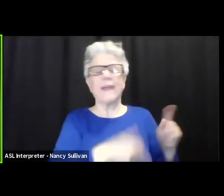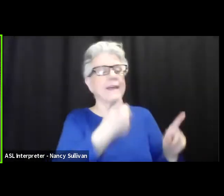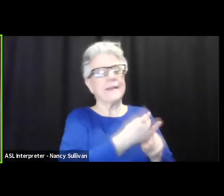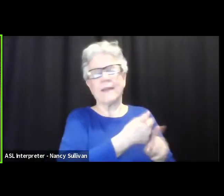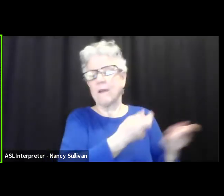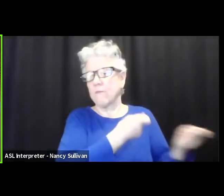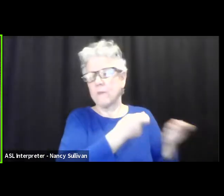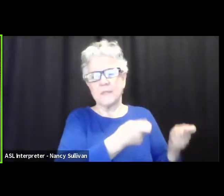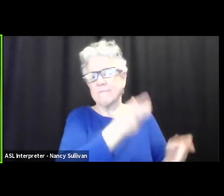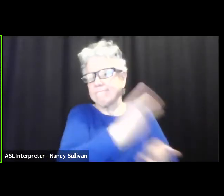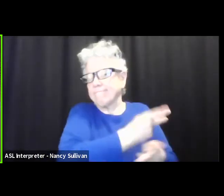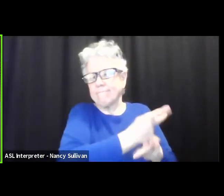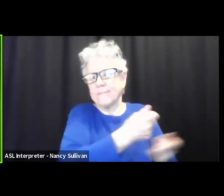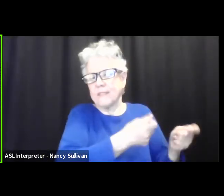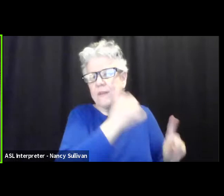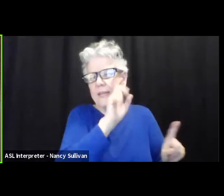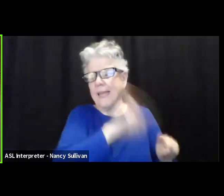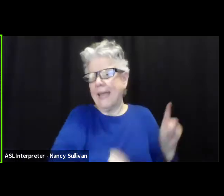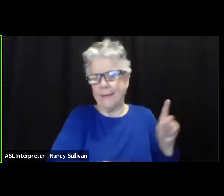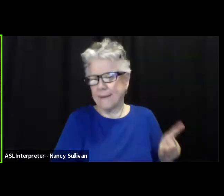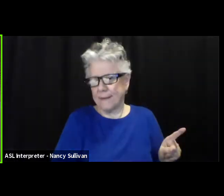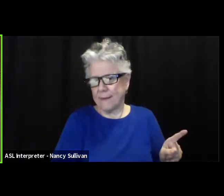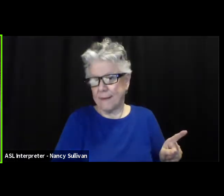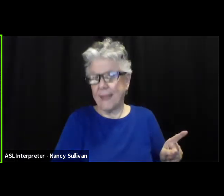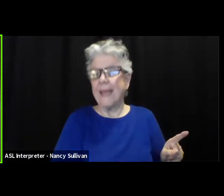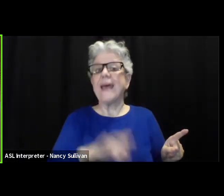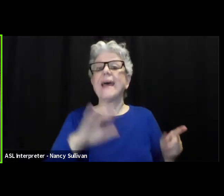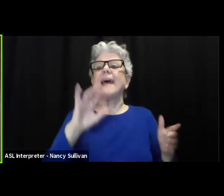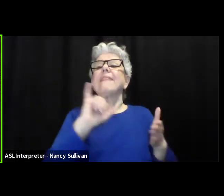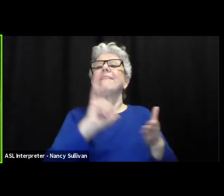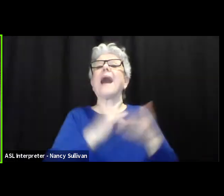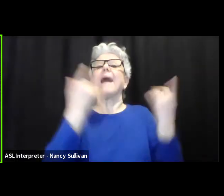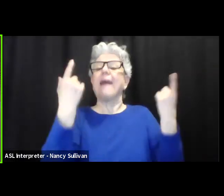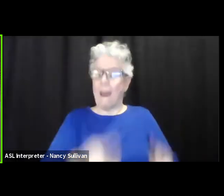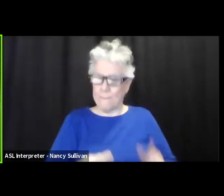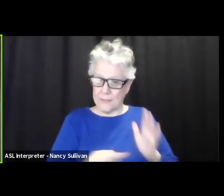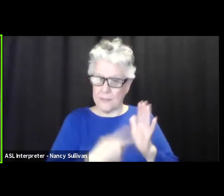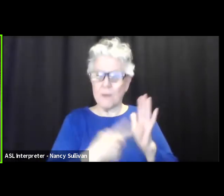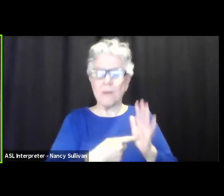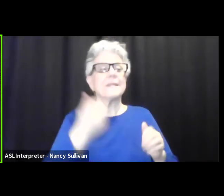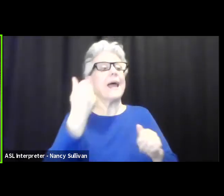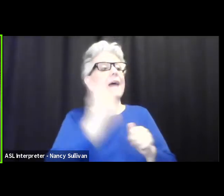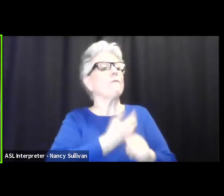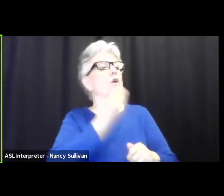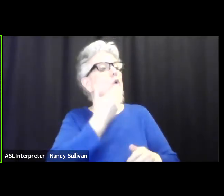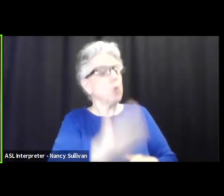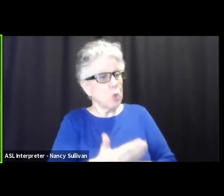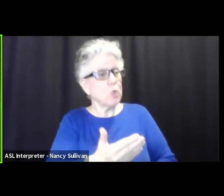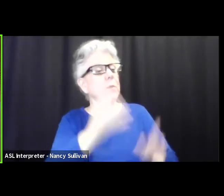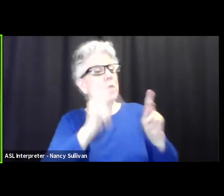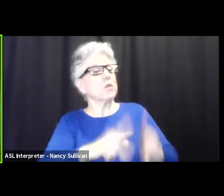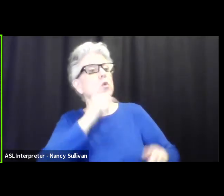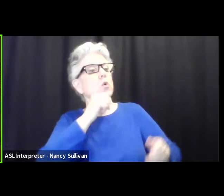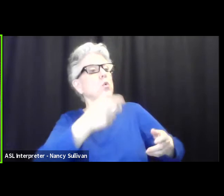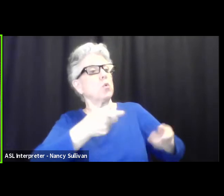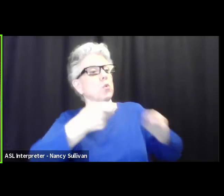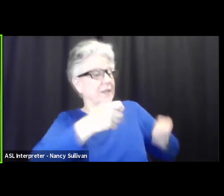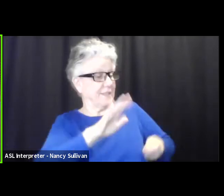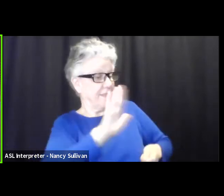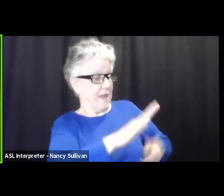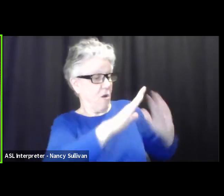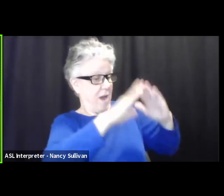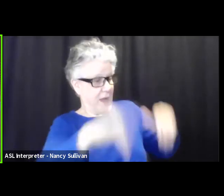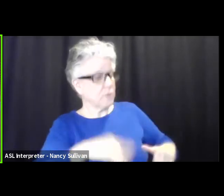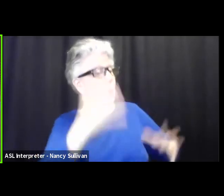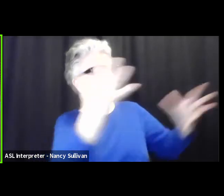self-care. Given that ordinary happenstance, according to Aristotle, every good and mature head of household will eventually